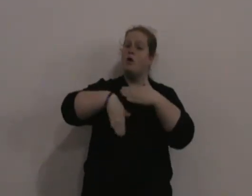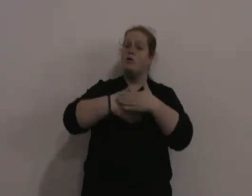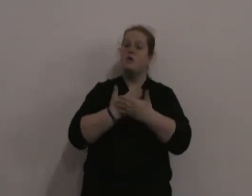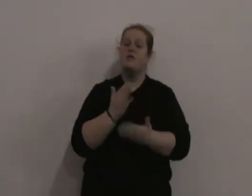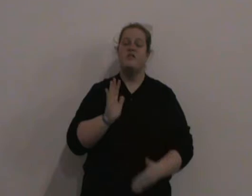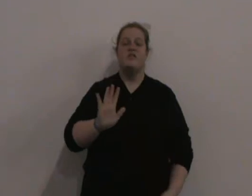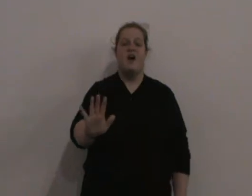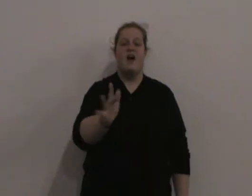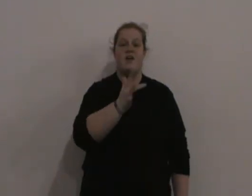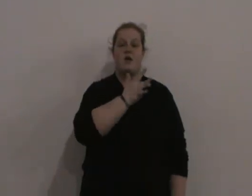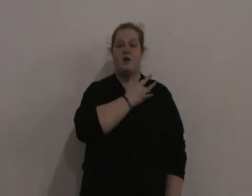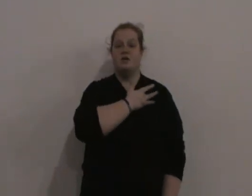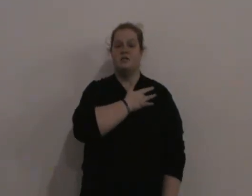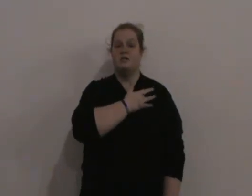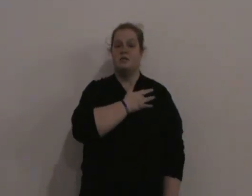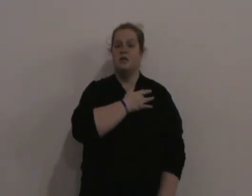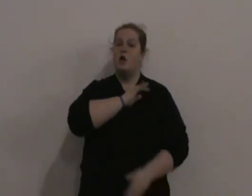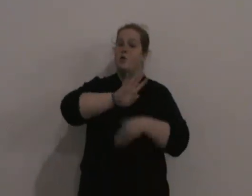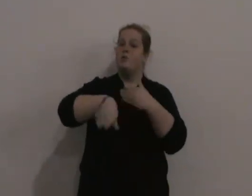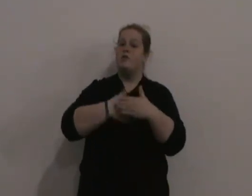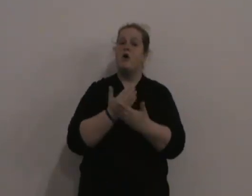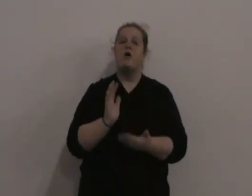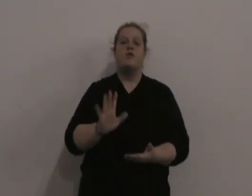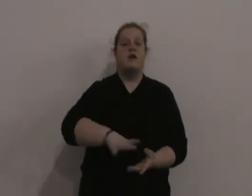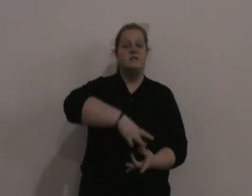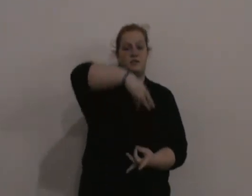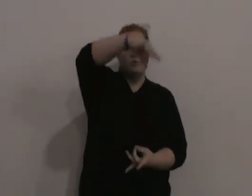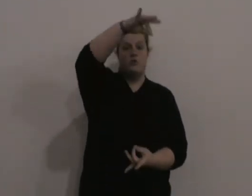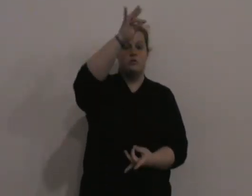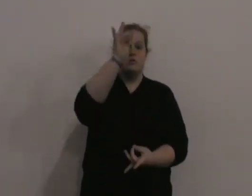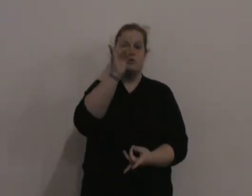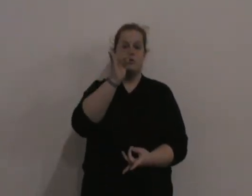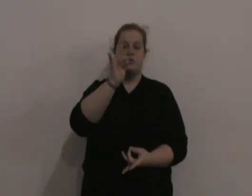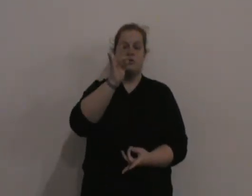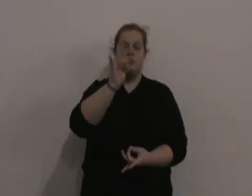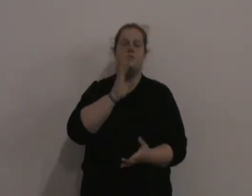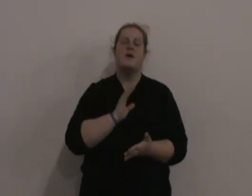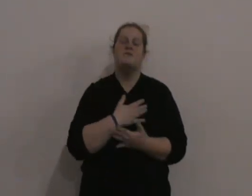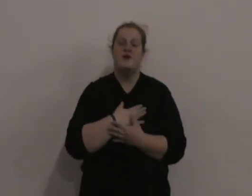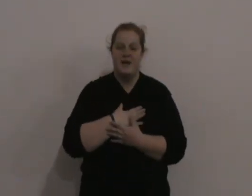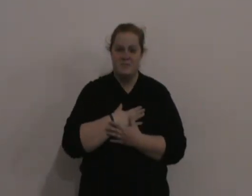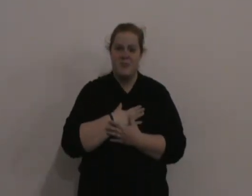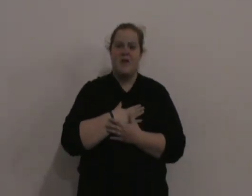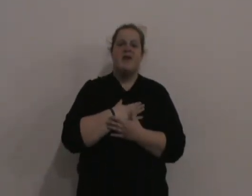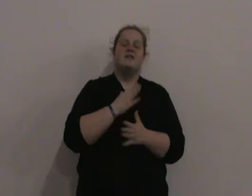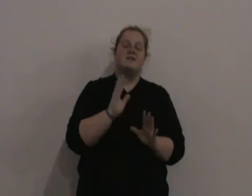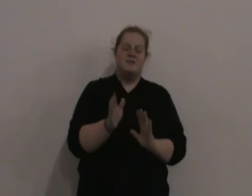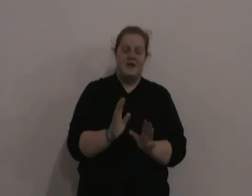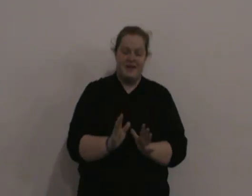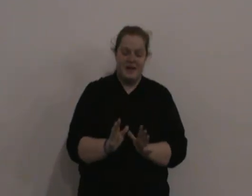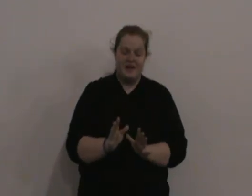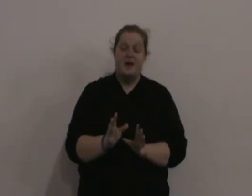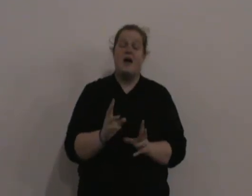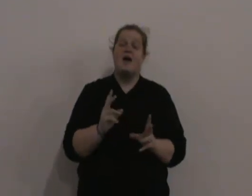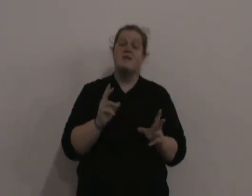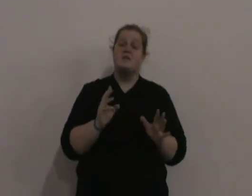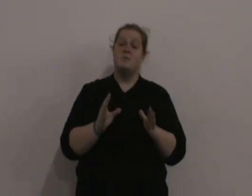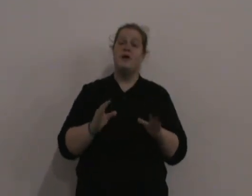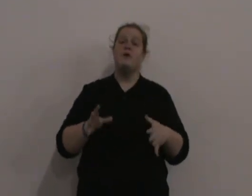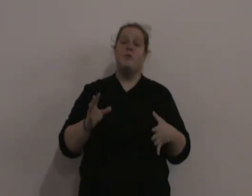all thy heart, with all thy soul. Oh, I'm sorry. Let me try that again. The soprano